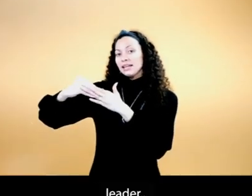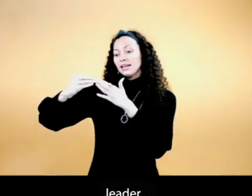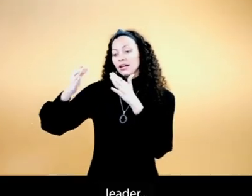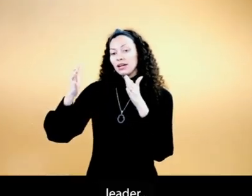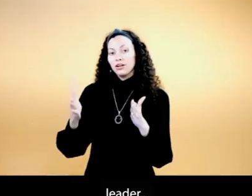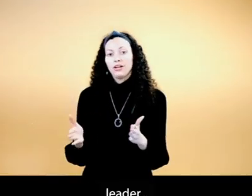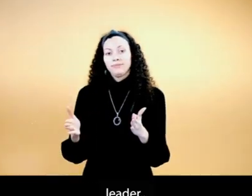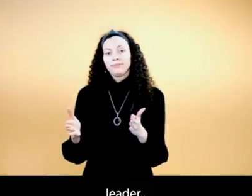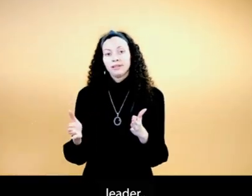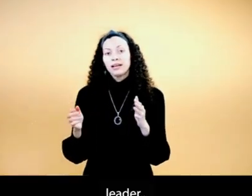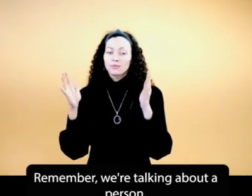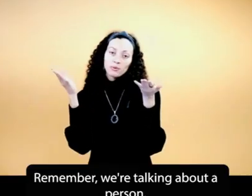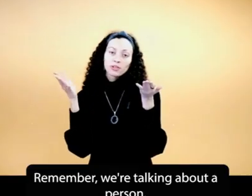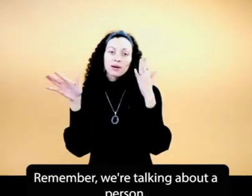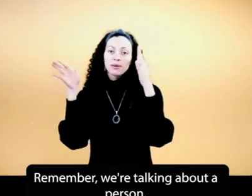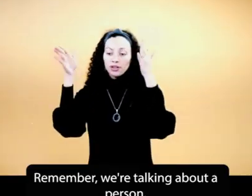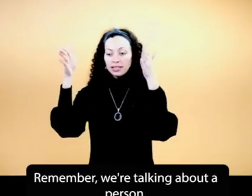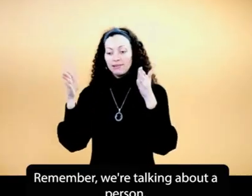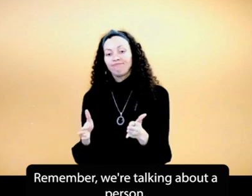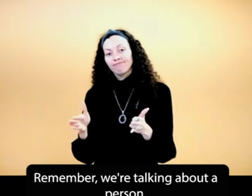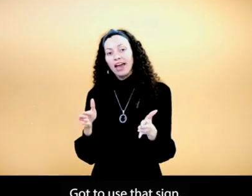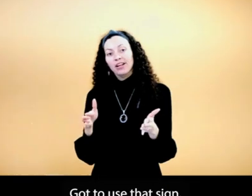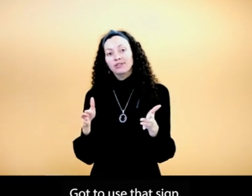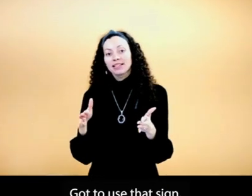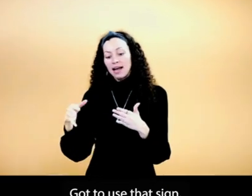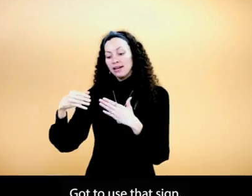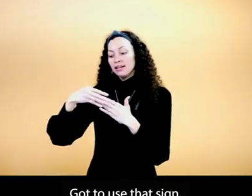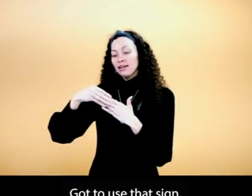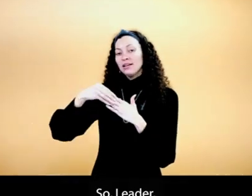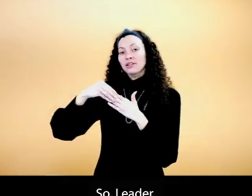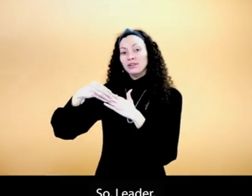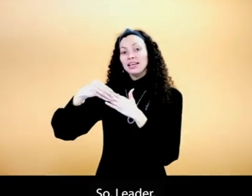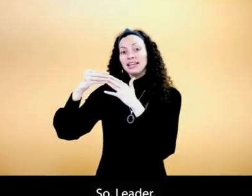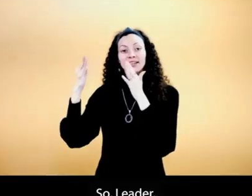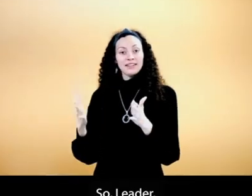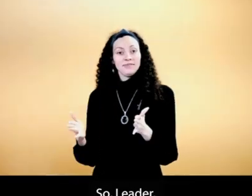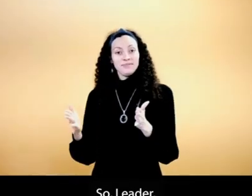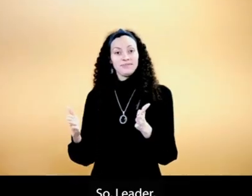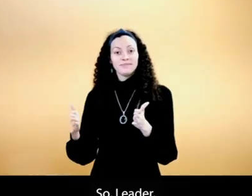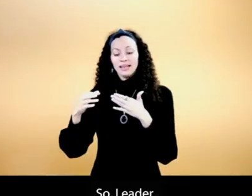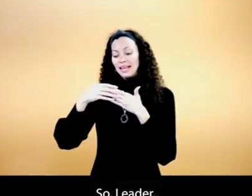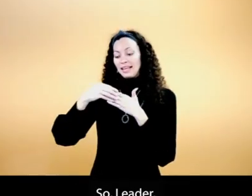Lead, remember when we're talking about a person, got to use that sign. So leader.